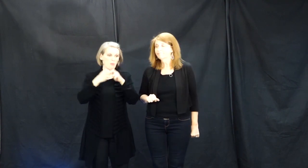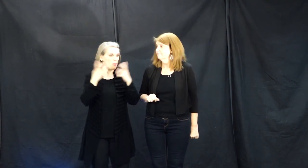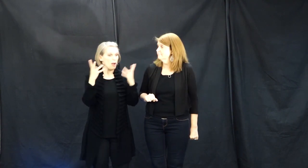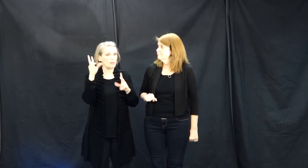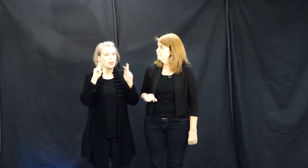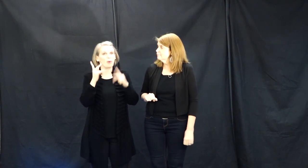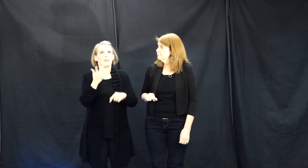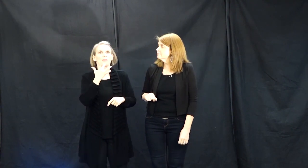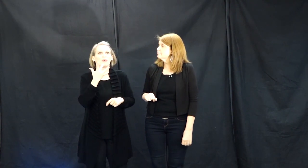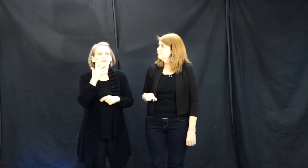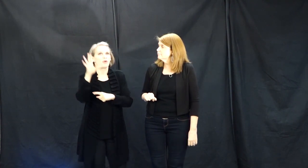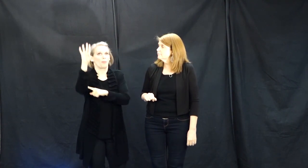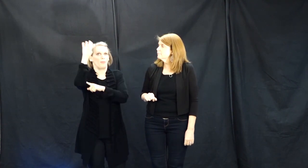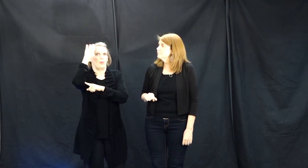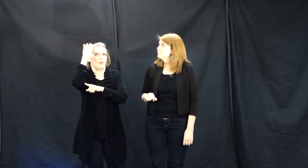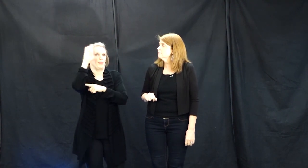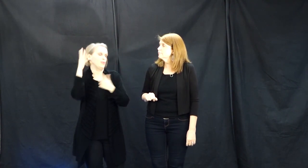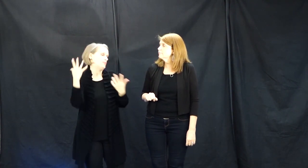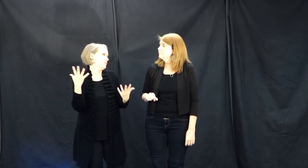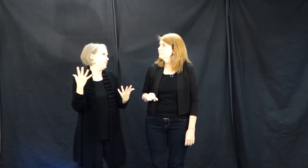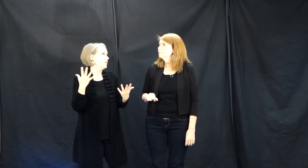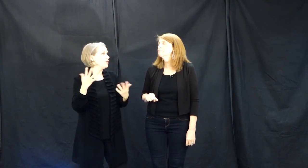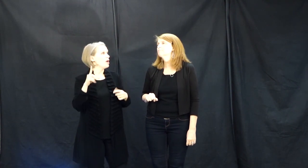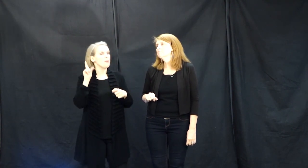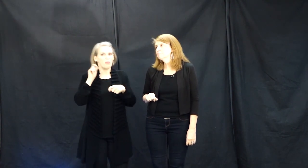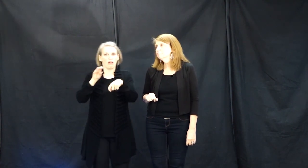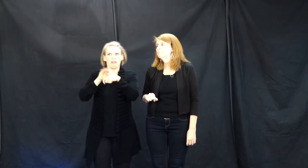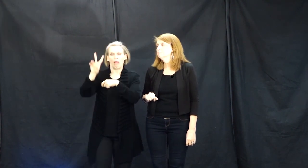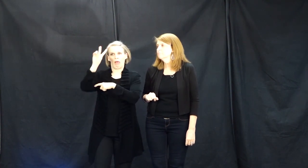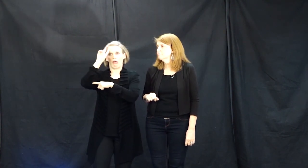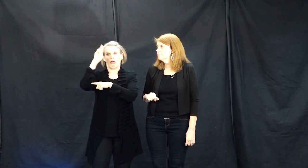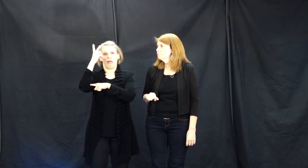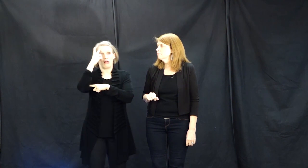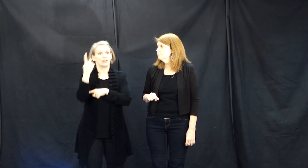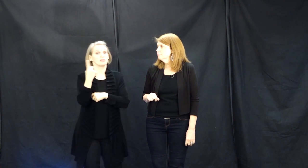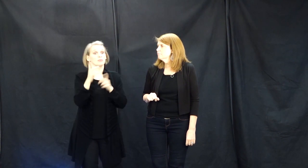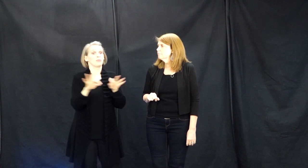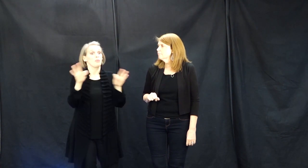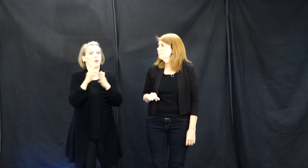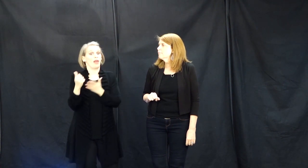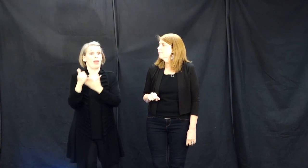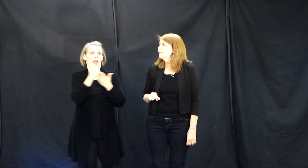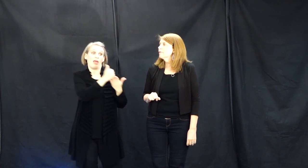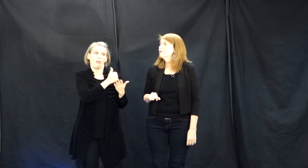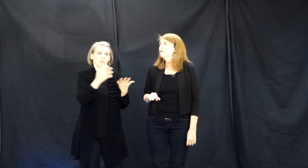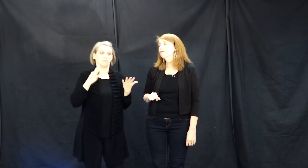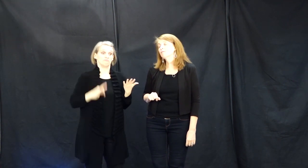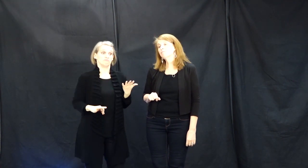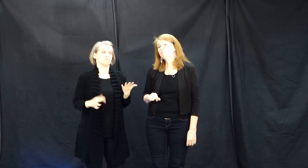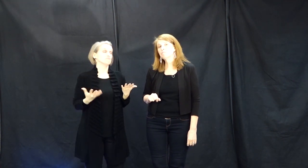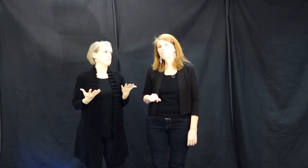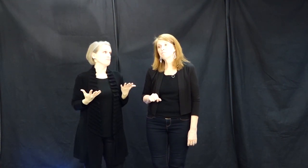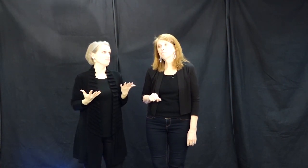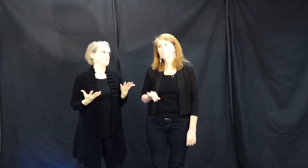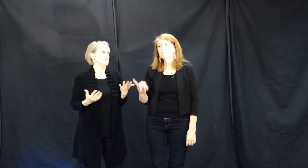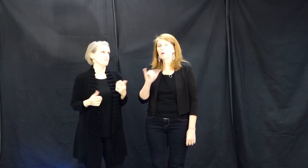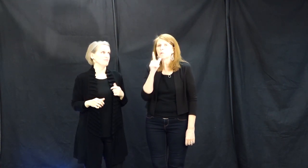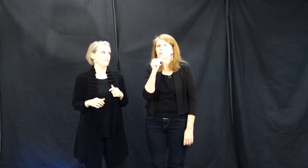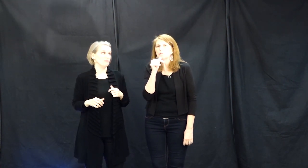see Burr as a less extreme view. You need to change course, a key endorsement might redeem you. Who did you have in mind?